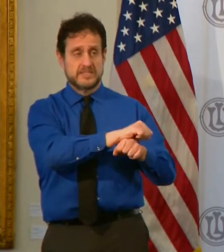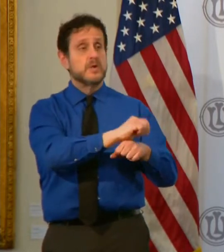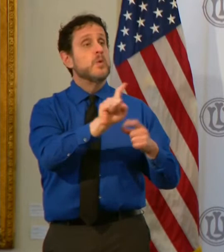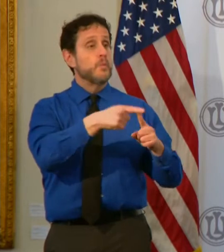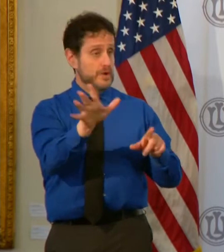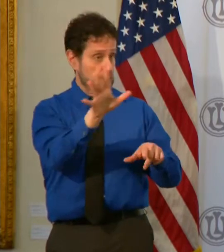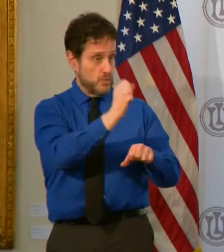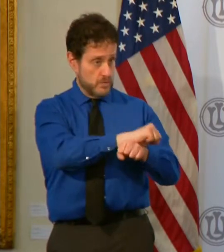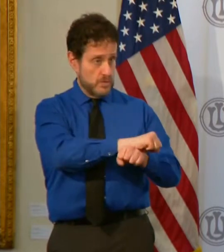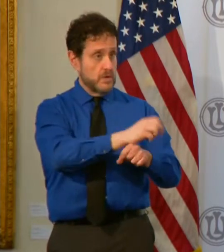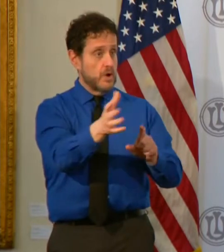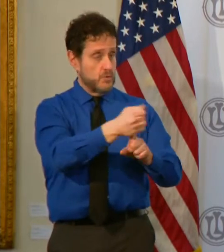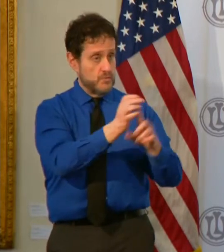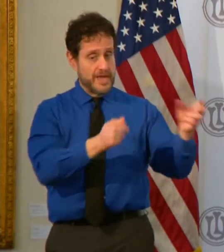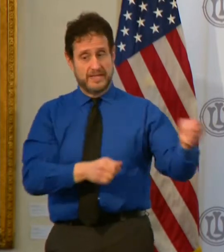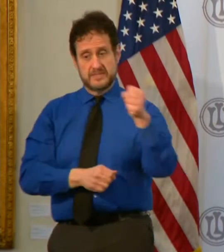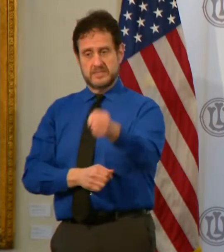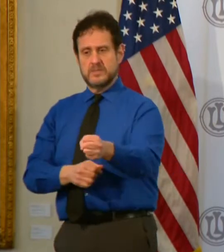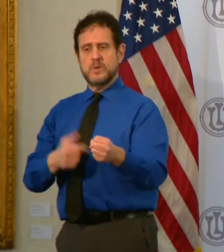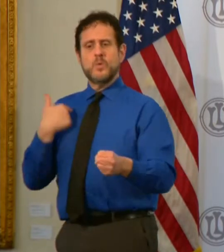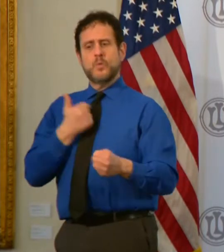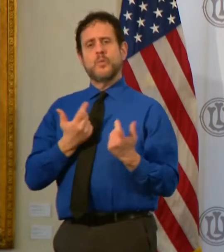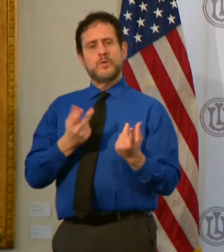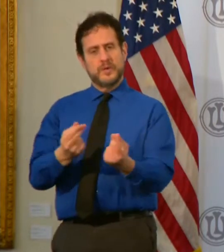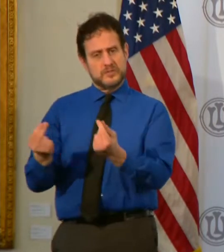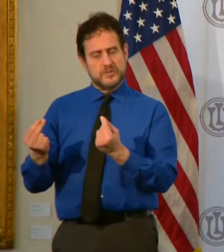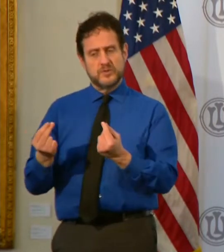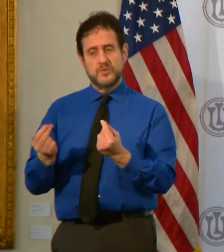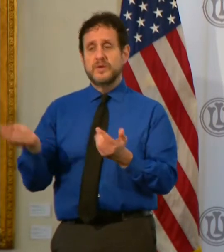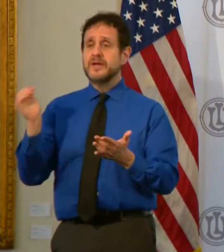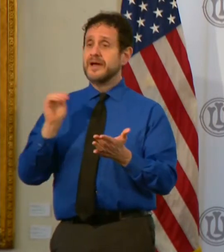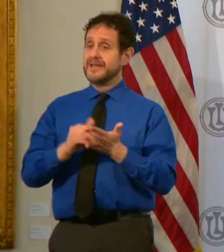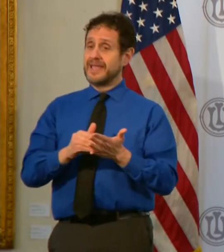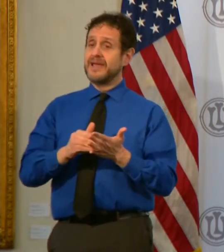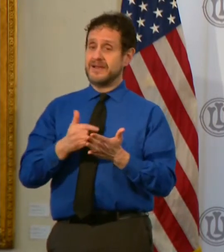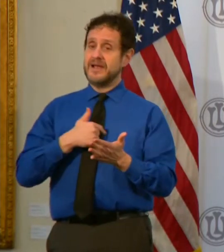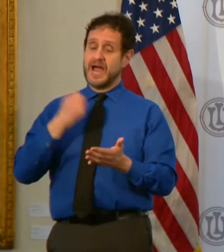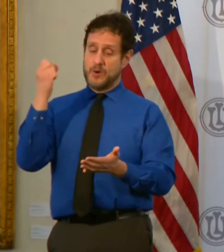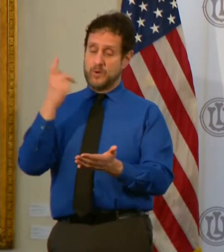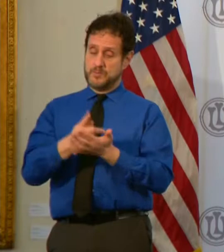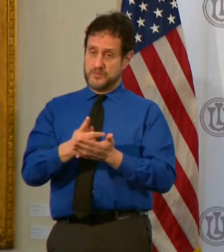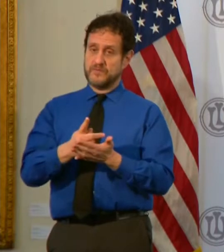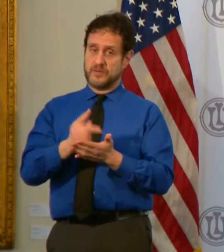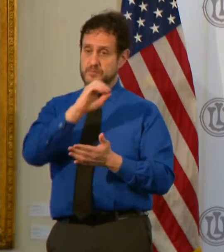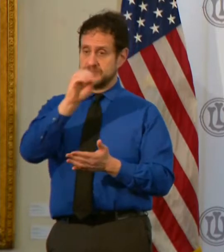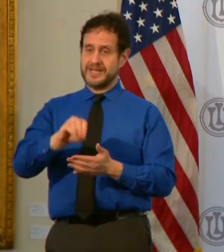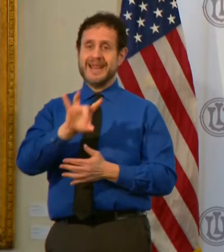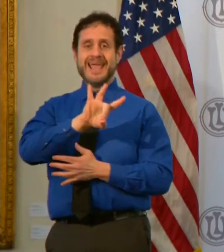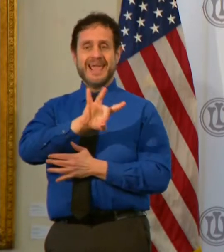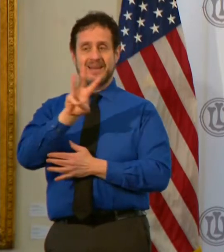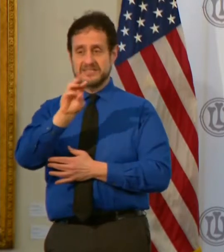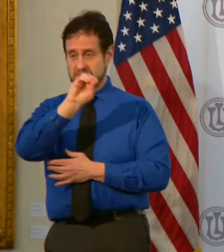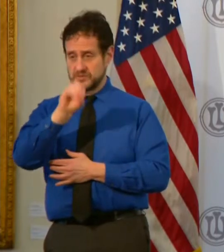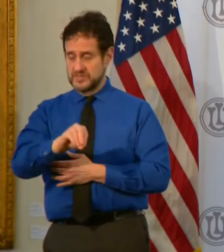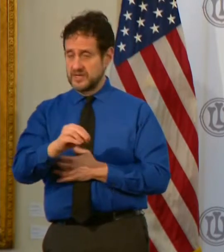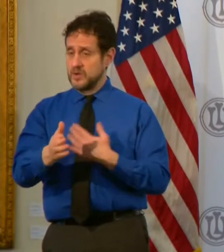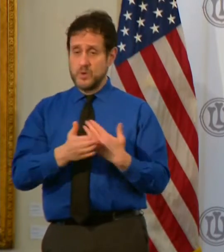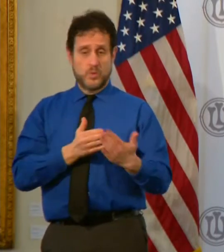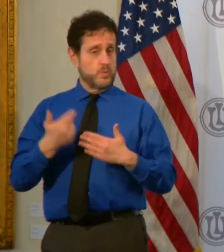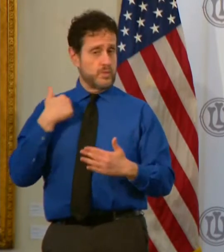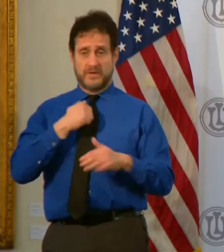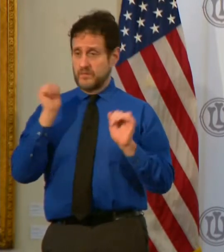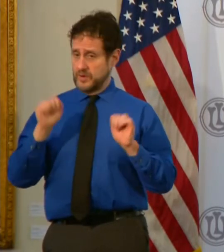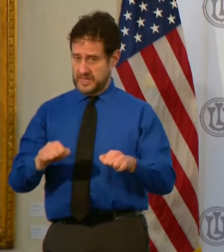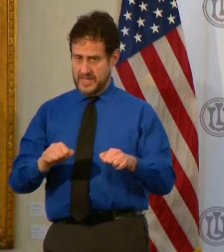with them? Hence the repeating of our approval rate of 86%. And so we'll do whatever we can. We'll sit